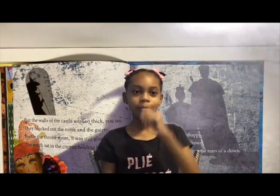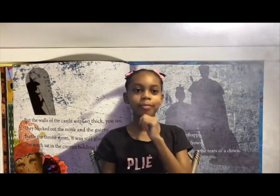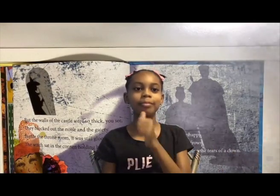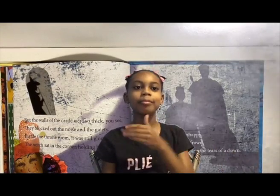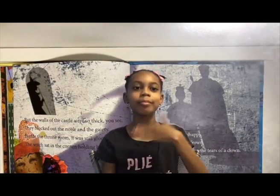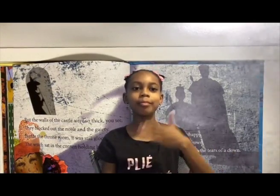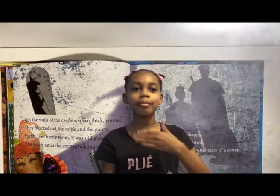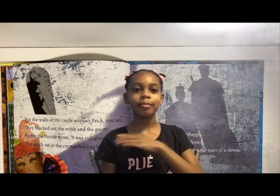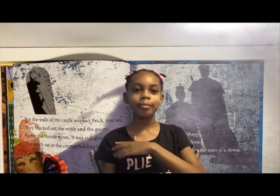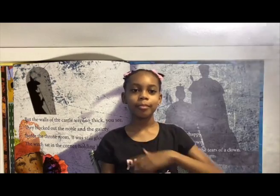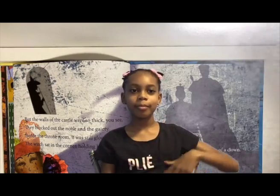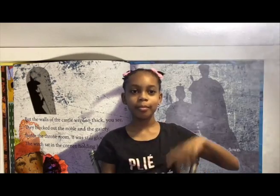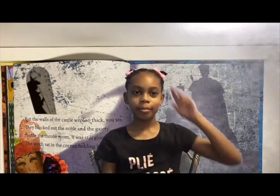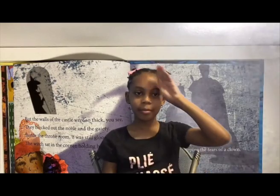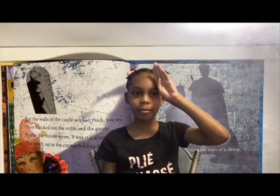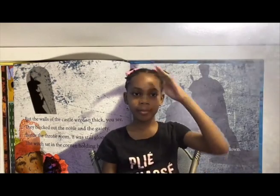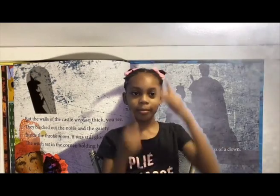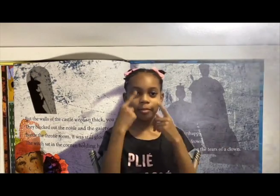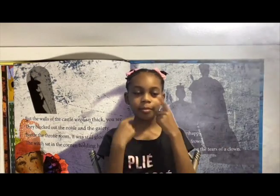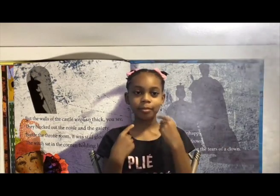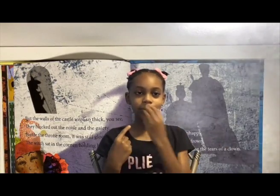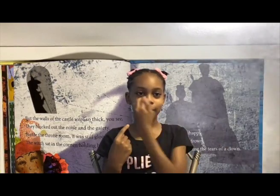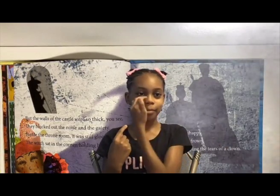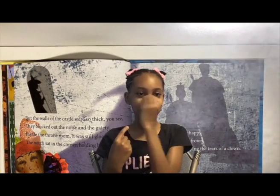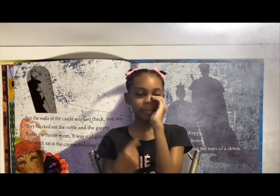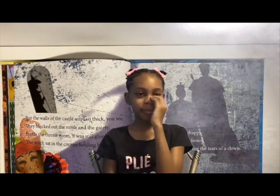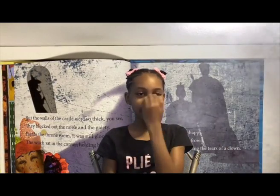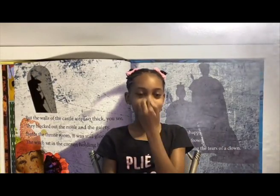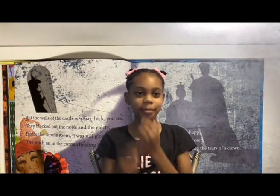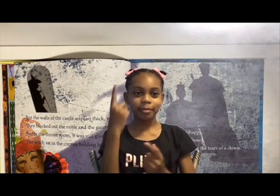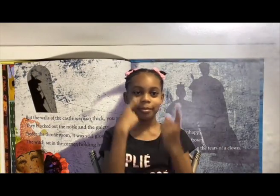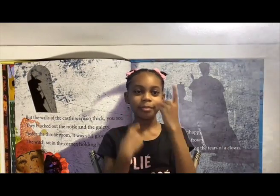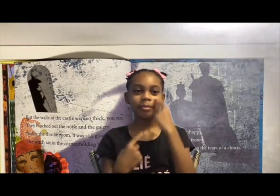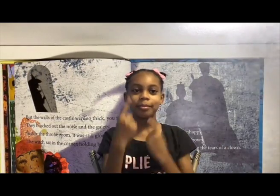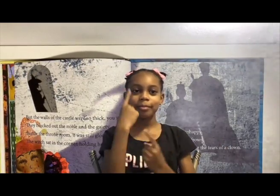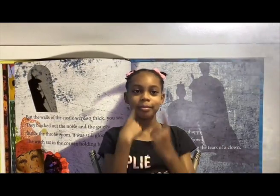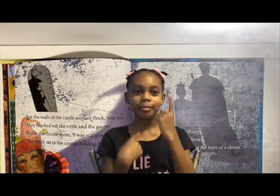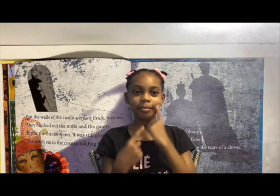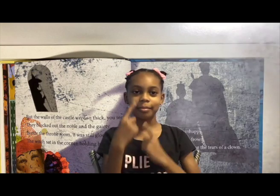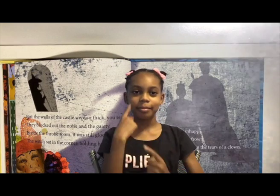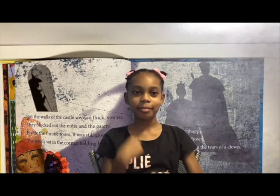The queen was unhappy. King Barry wore a frown. The jester was weeping tears of a clown.